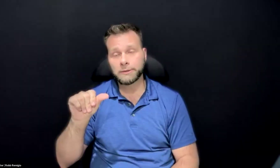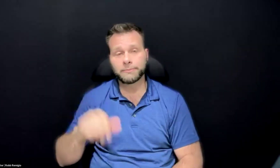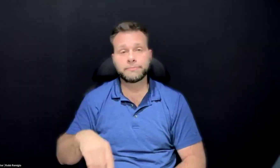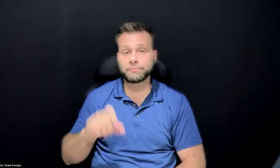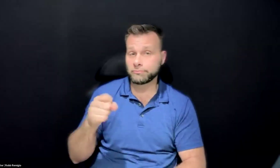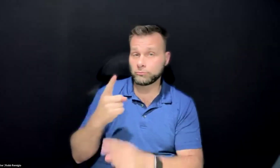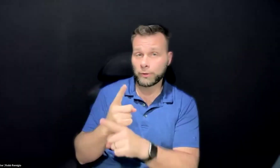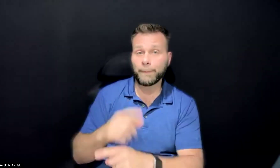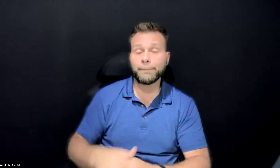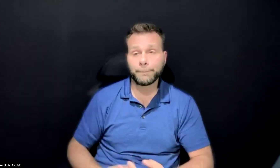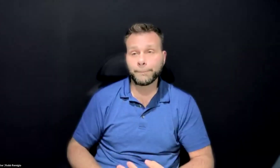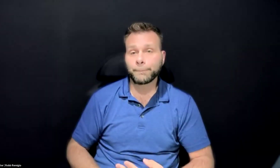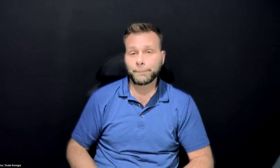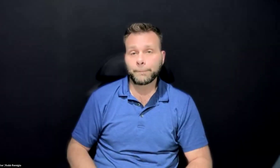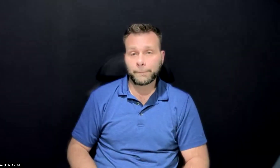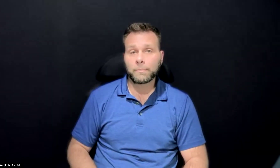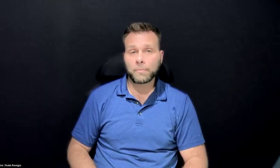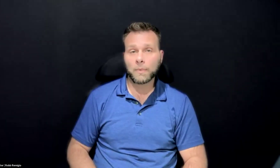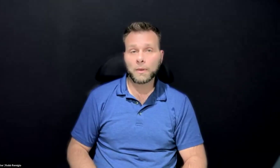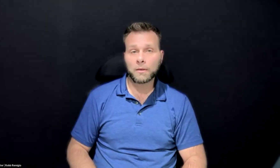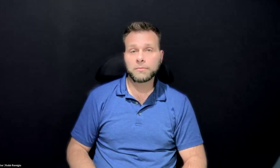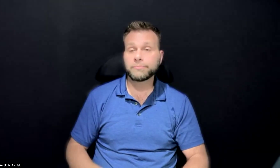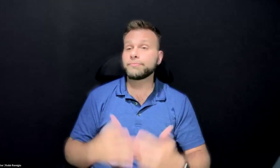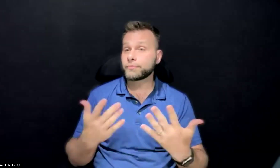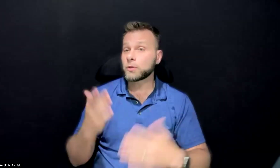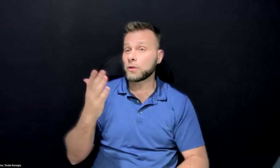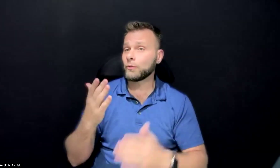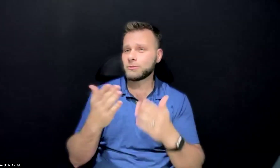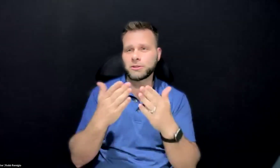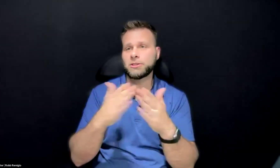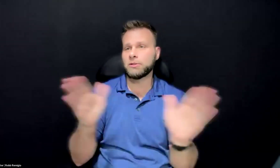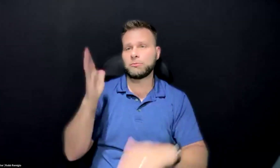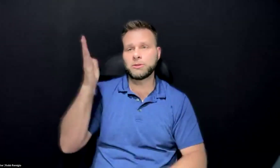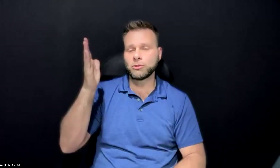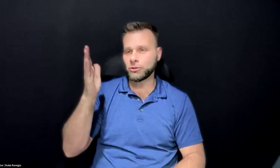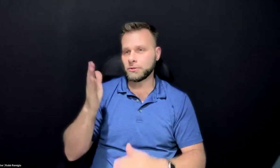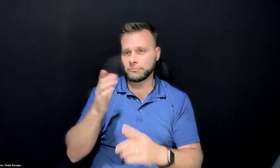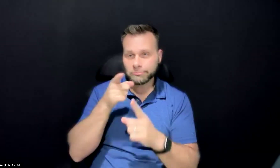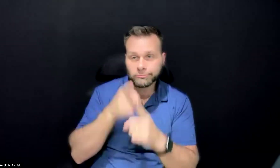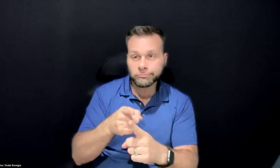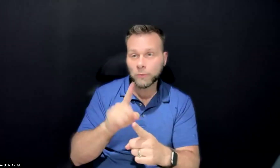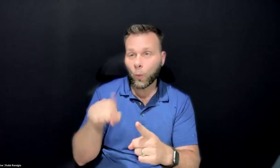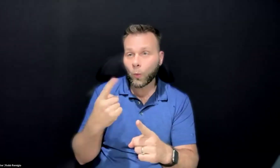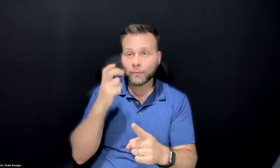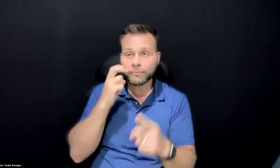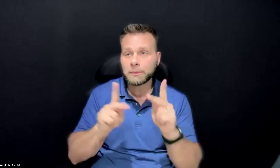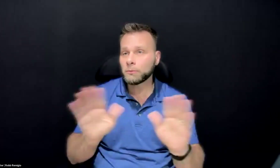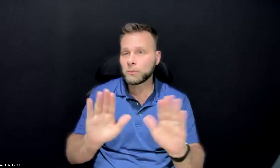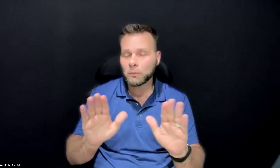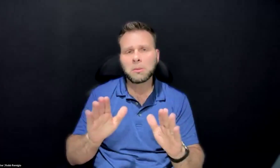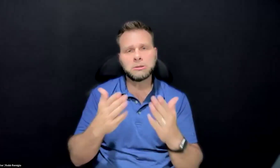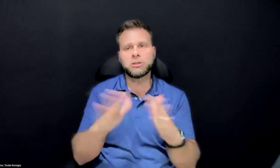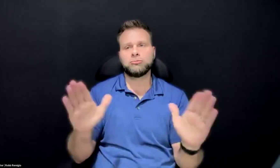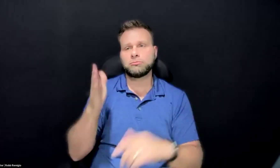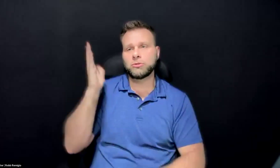good presentations in general, keep your bullet points, your text short and succinct. One thing I always try to do,